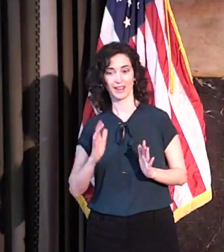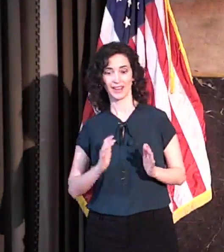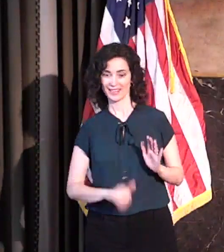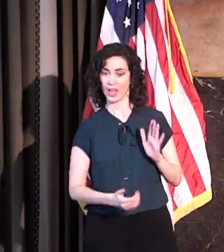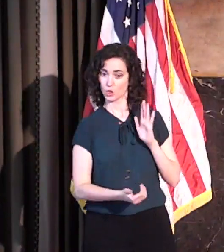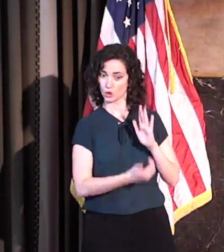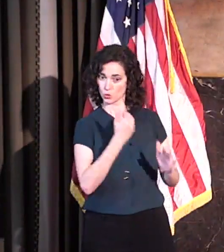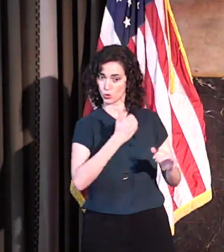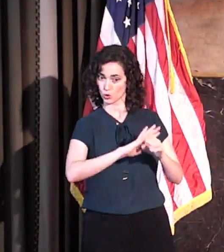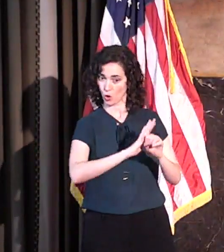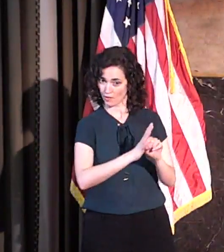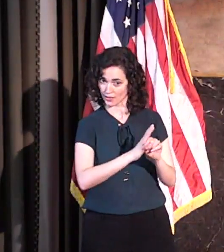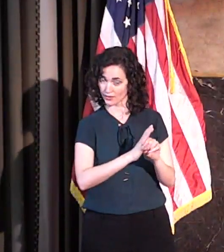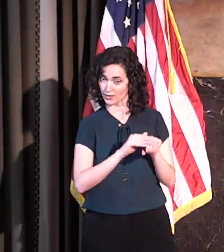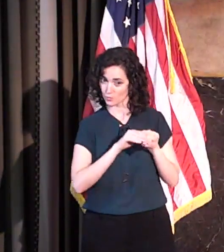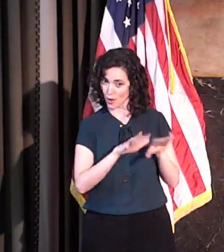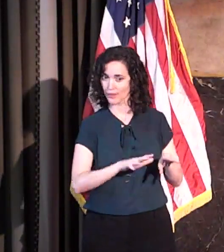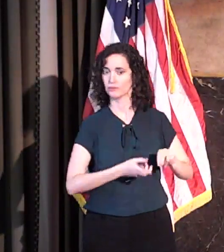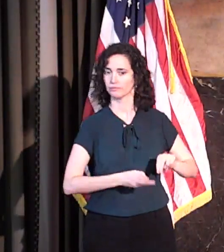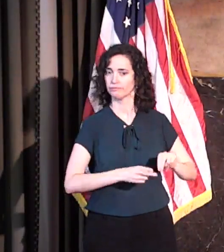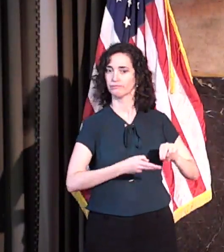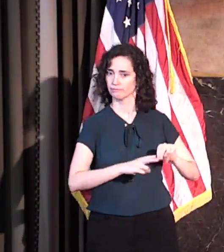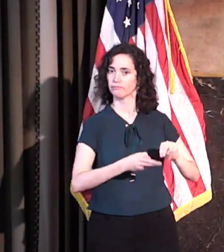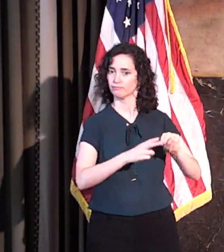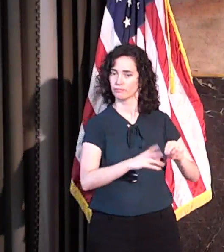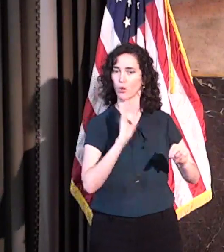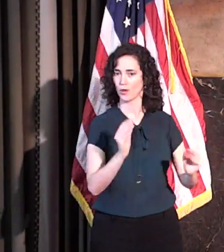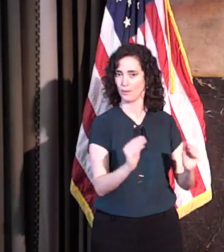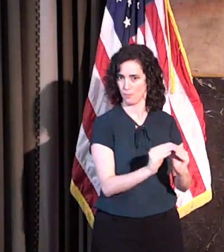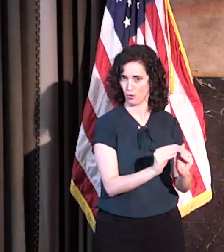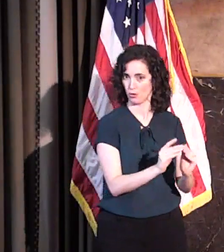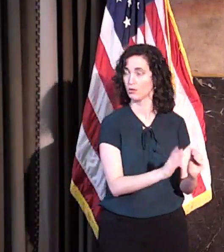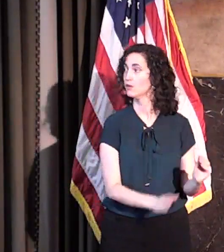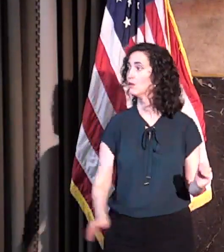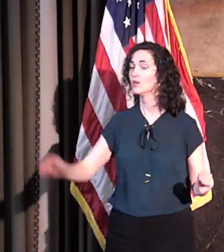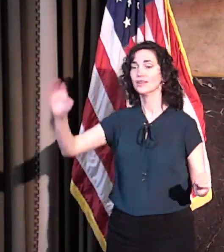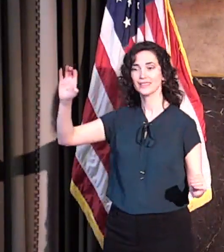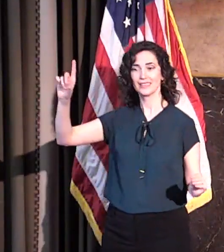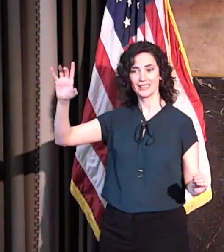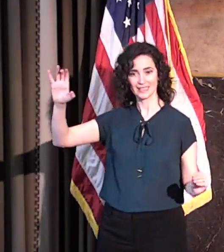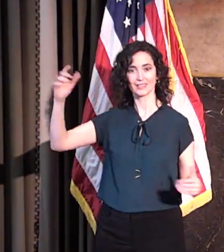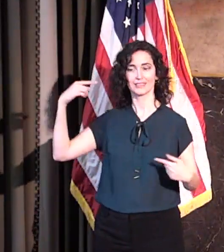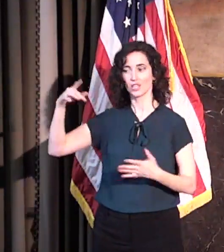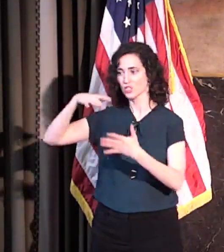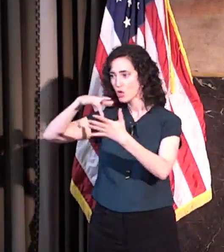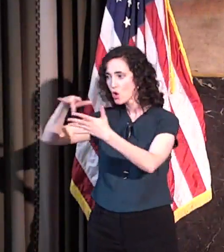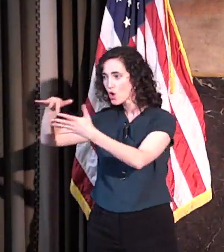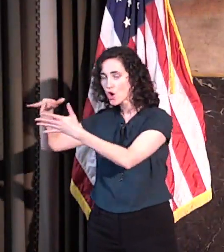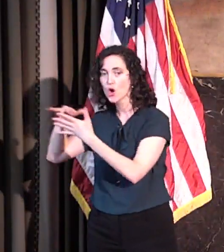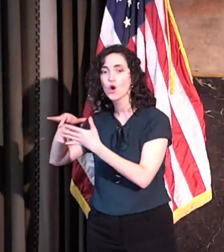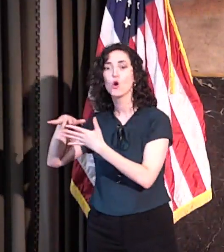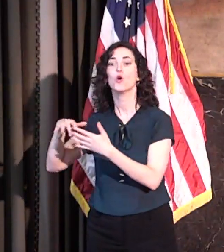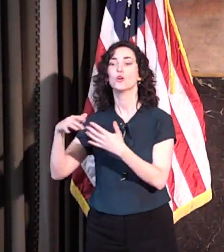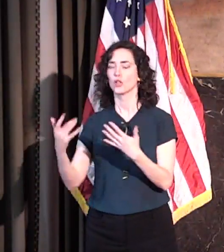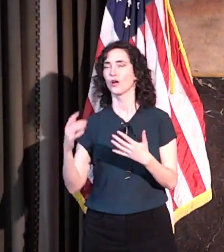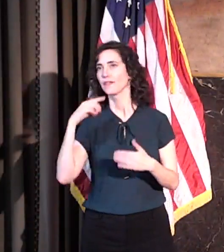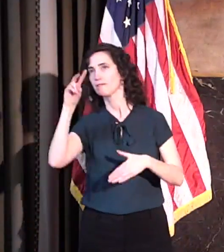governor mentioned, Dr. Walensky, the director of the CDC, said that on preliminary data, the U.S. number is actually now above